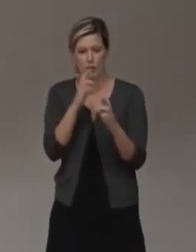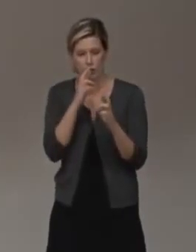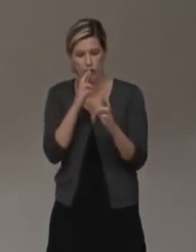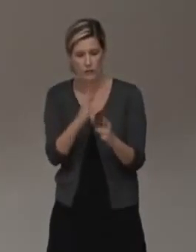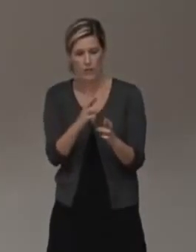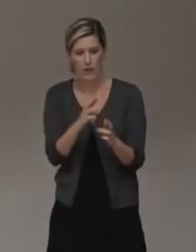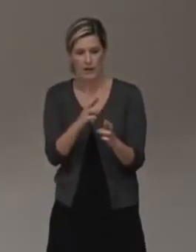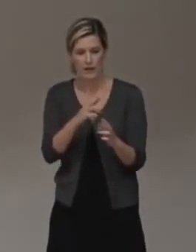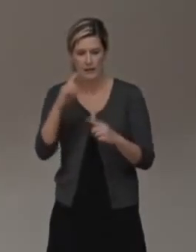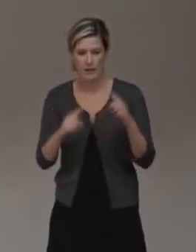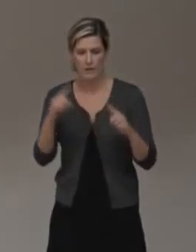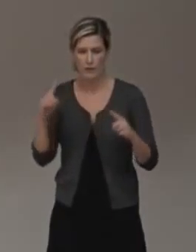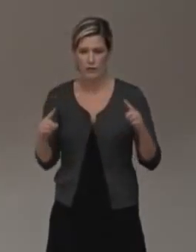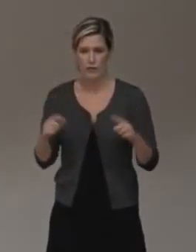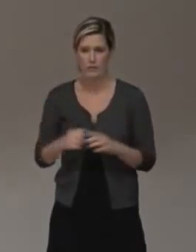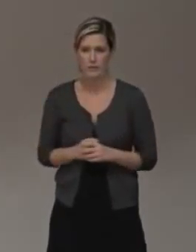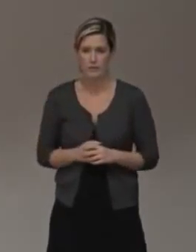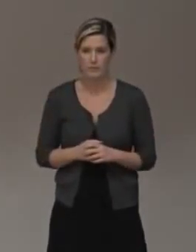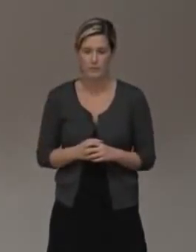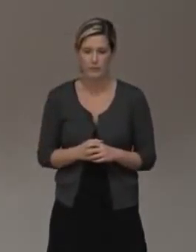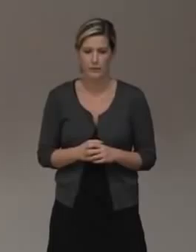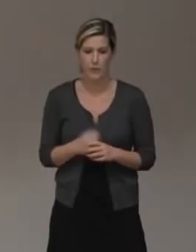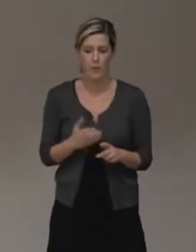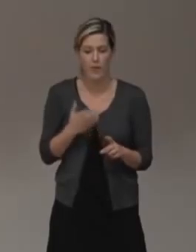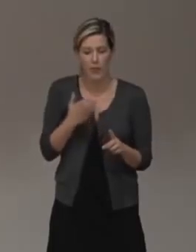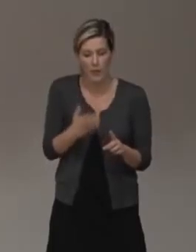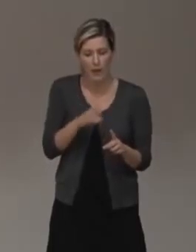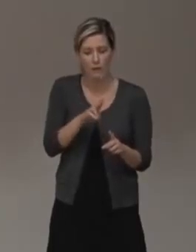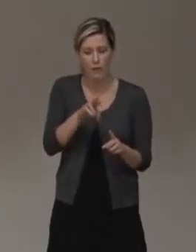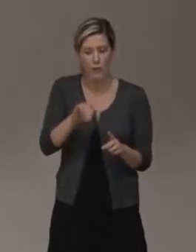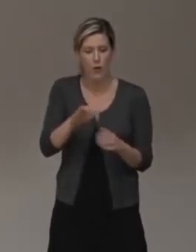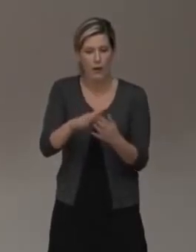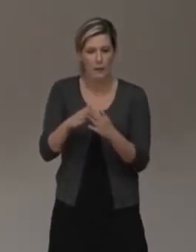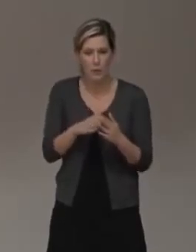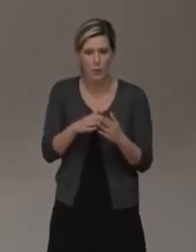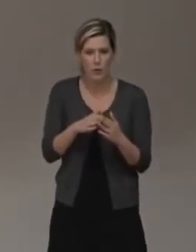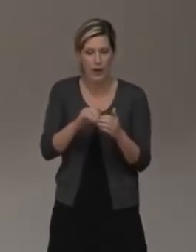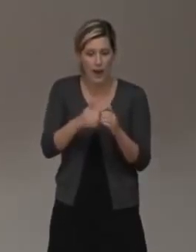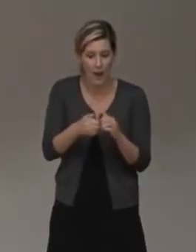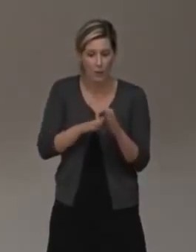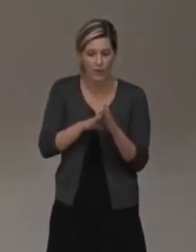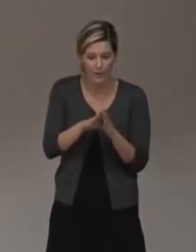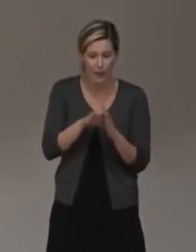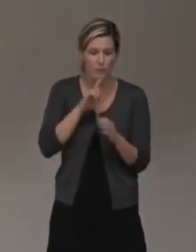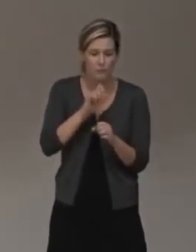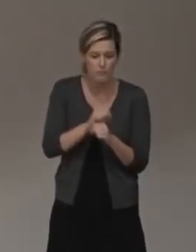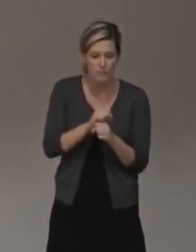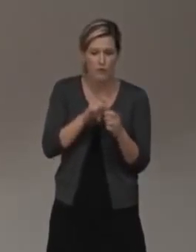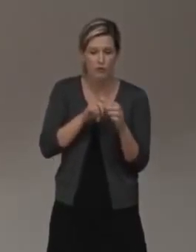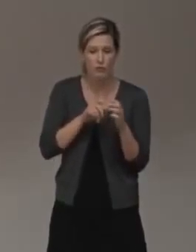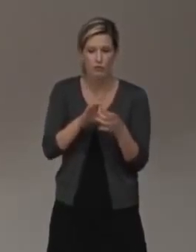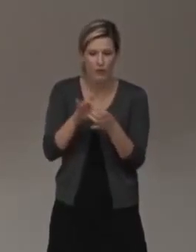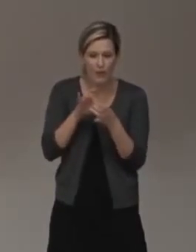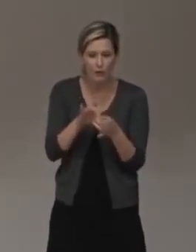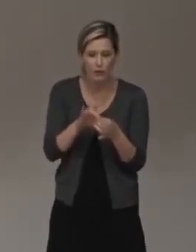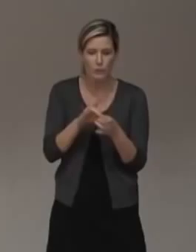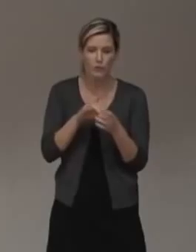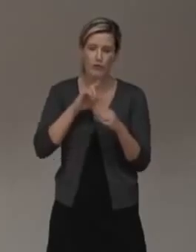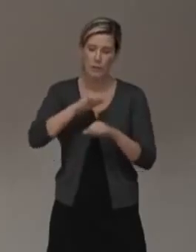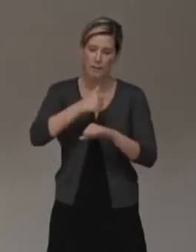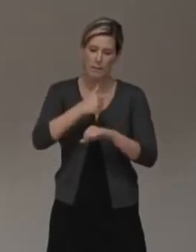respecting diversity. To be there for the URI community by developing authentic relationships based on